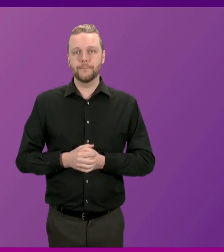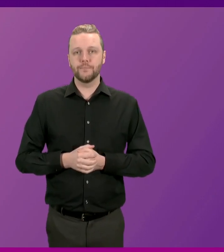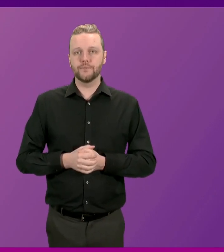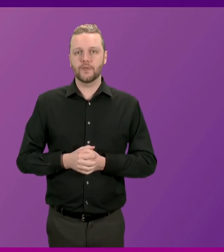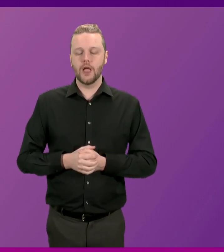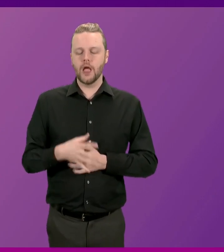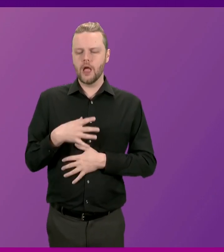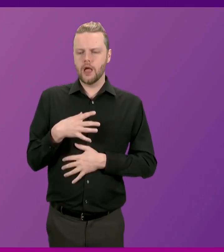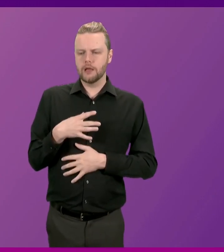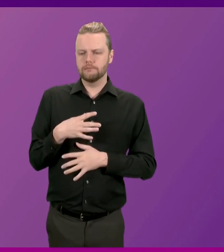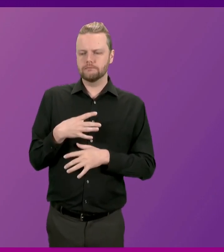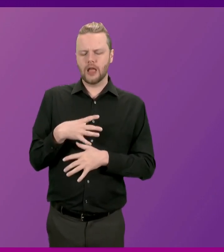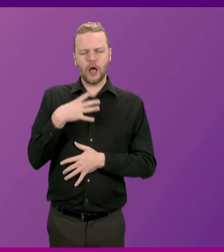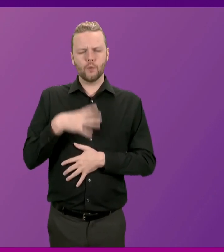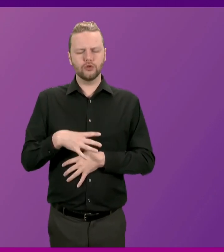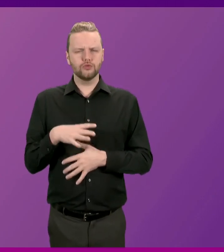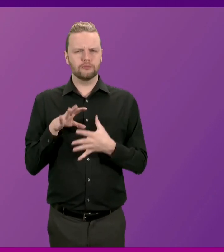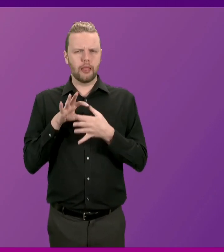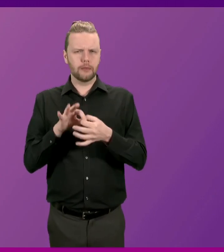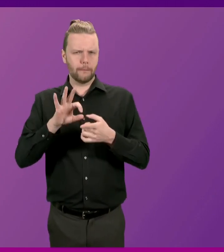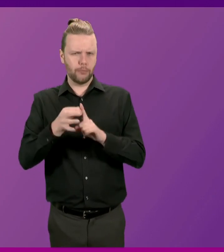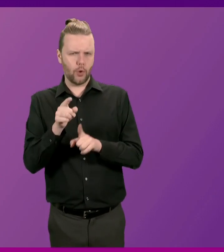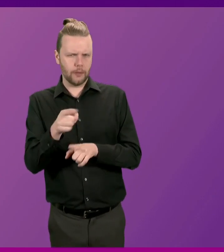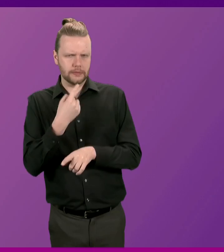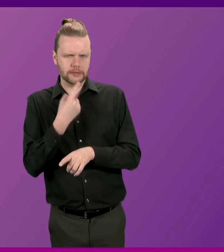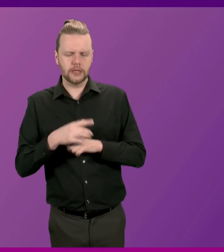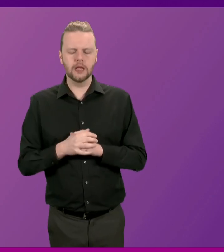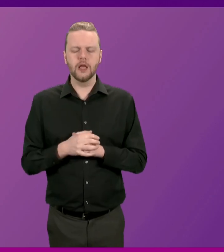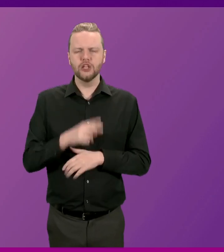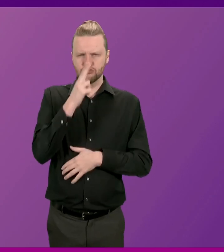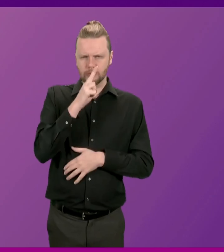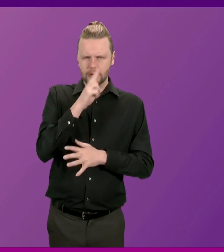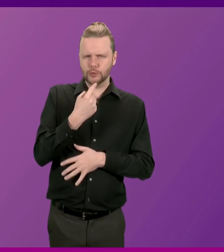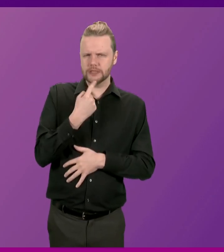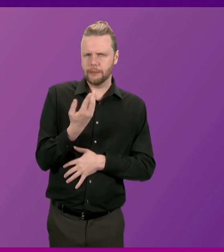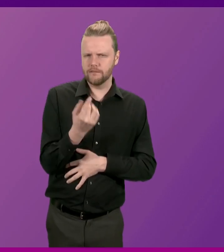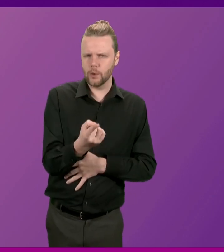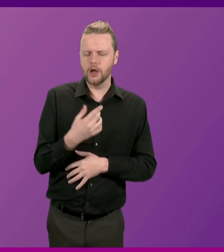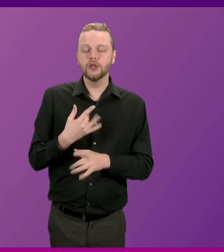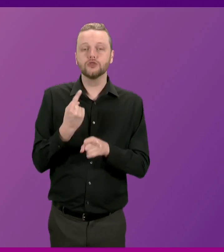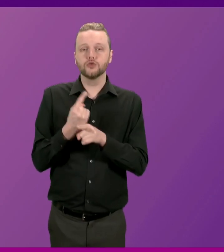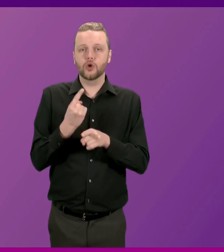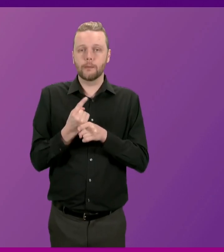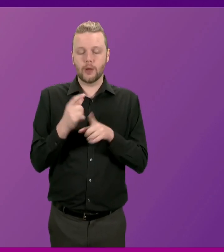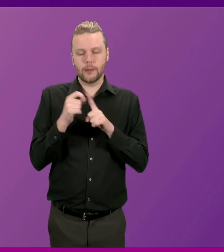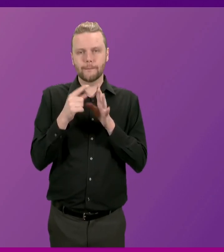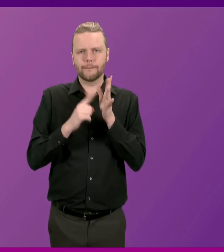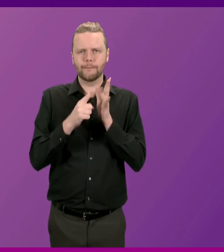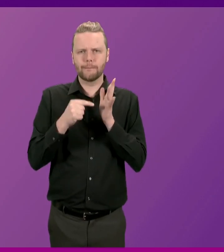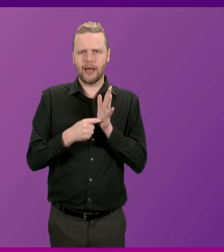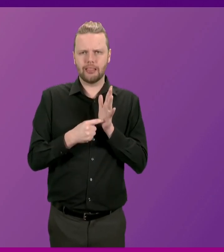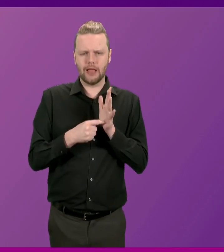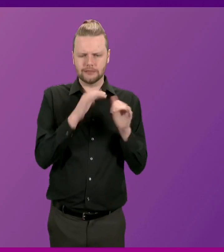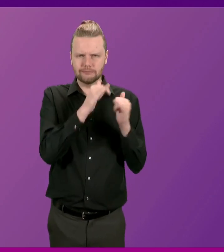I just want to pick up on a couple of points. Jemima, again, in your opening remarks, you talked about the pilot in Dundee, the